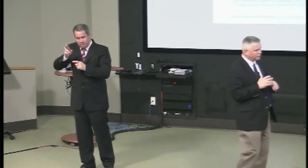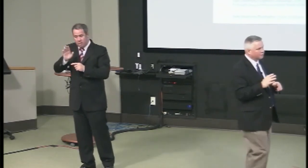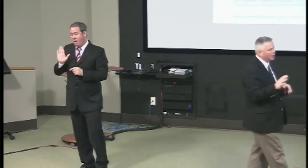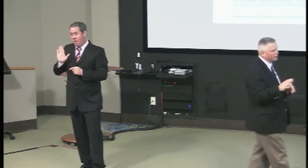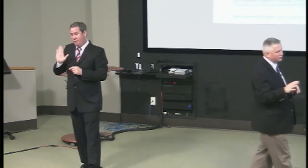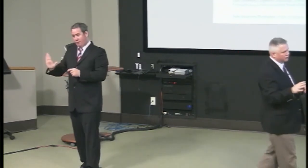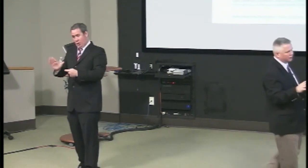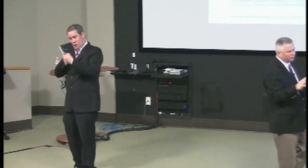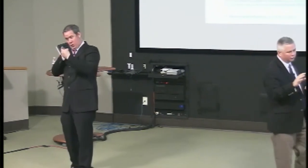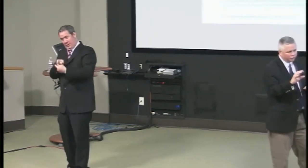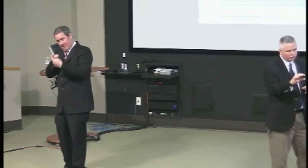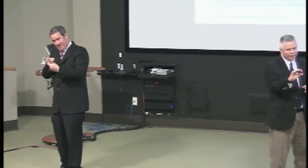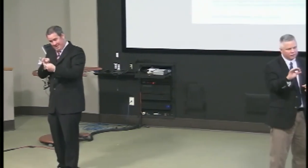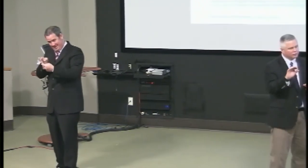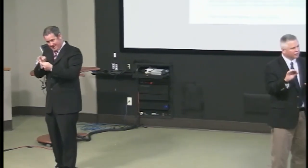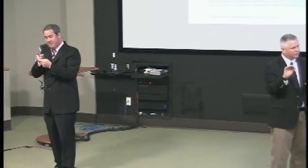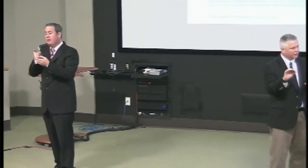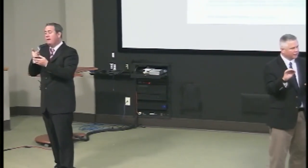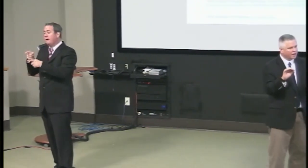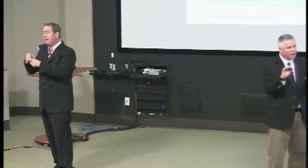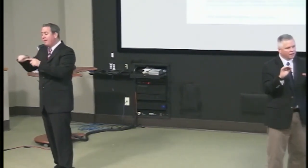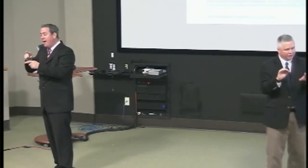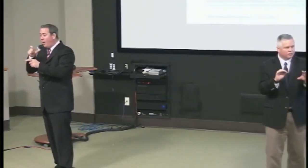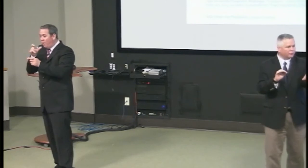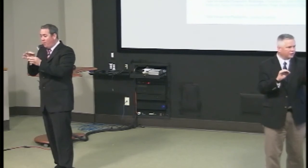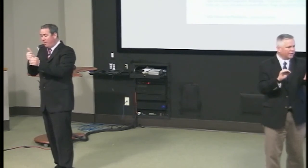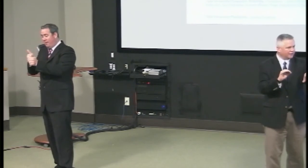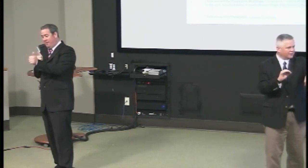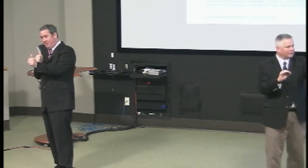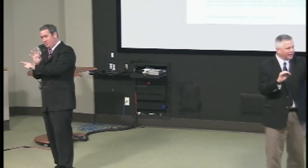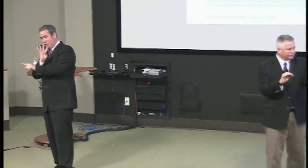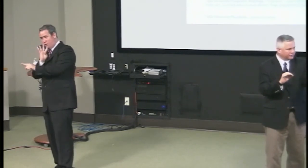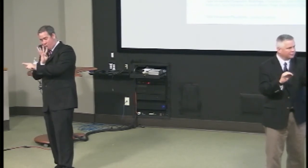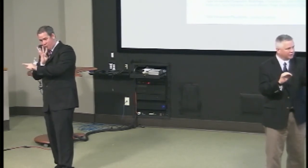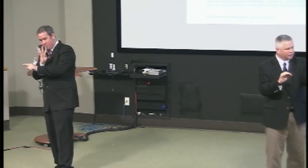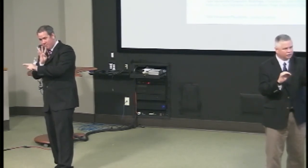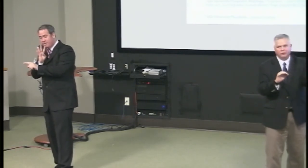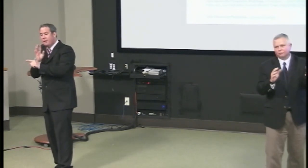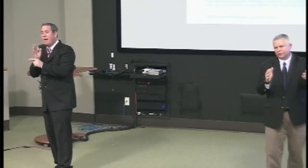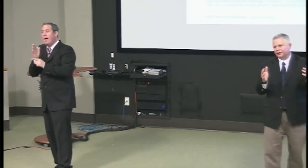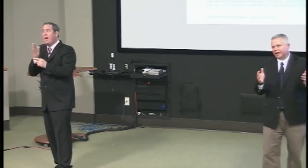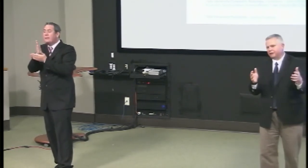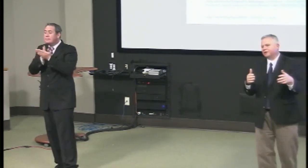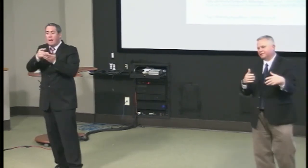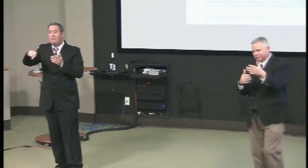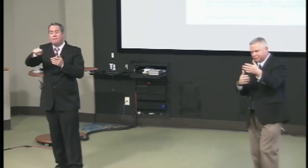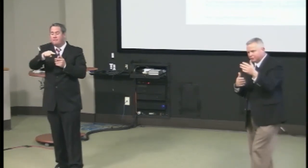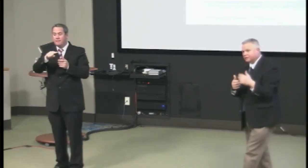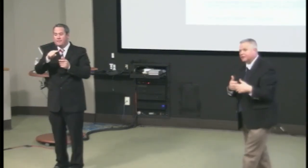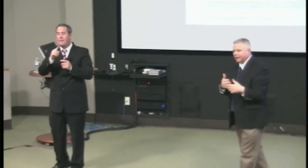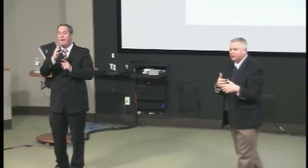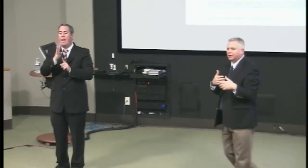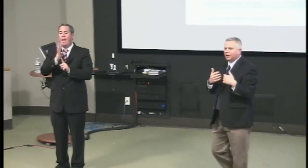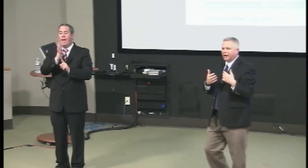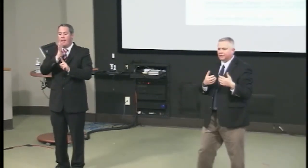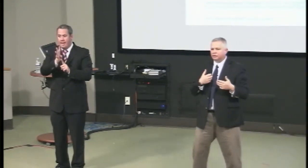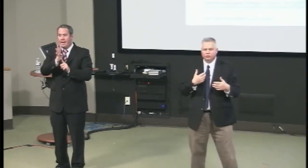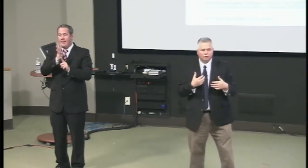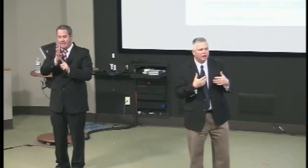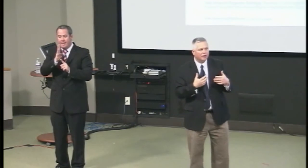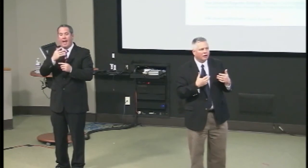SLI symptomology. We're trying to look at these kids. It is also the case that a lack of stimulation will inevitably lead to